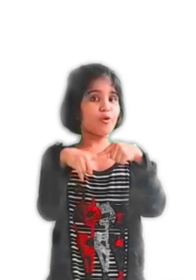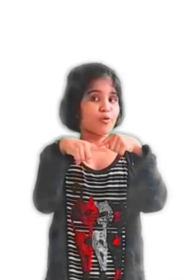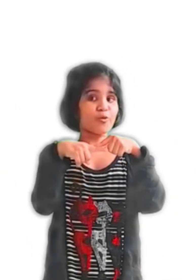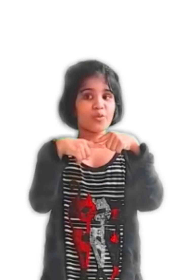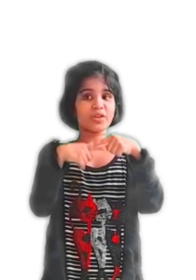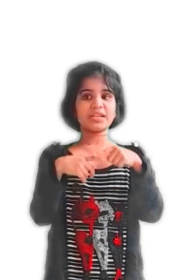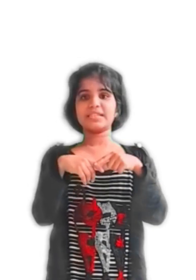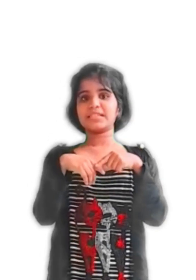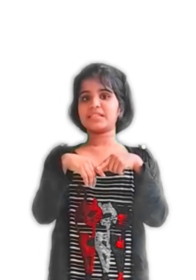Yo-yo.